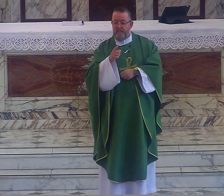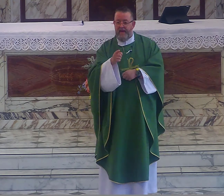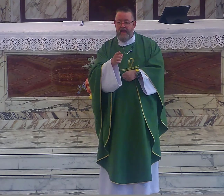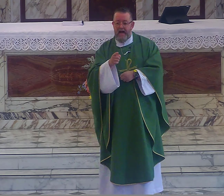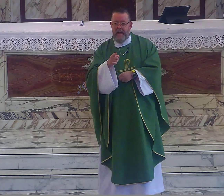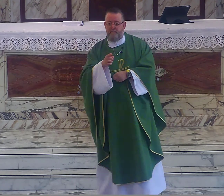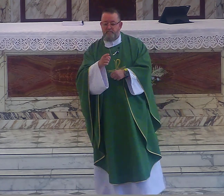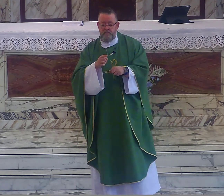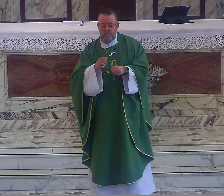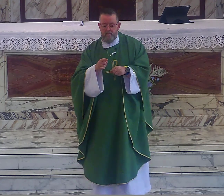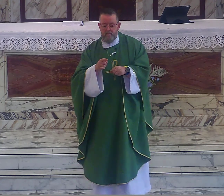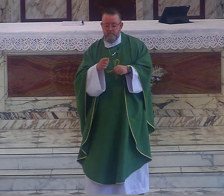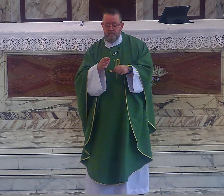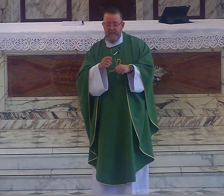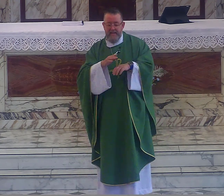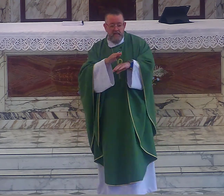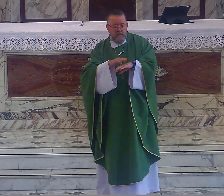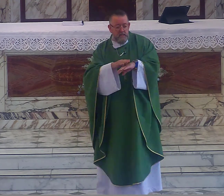They are